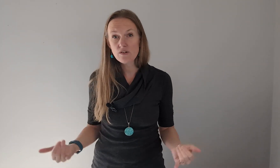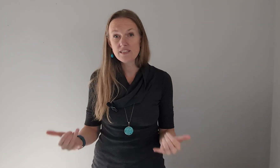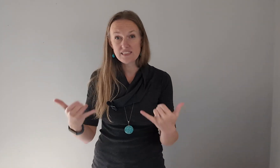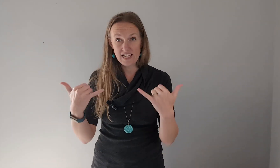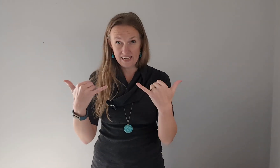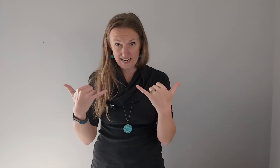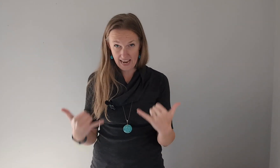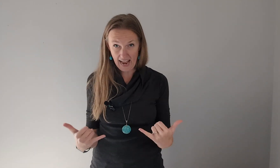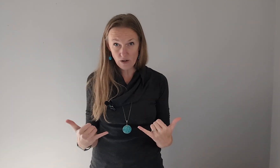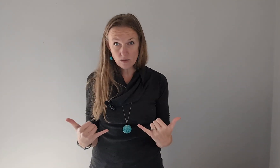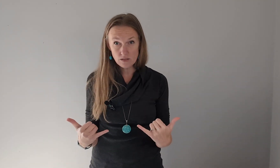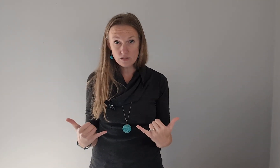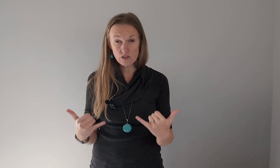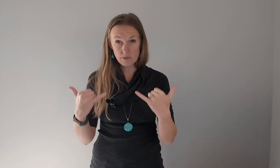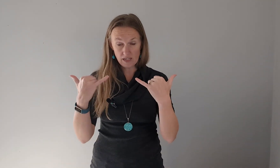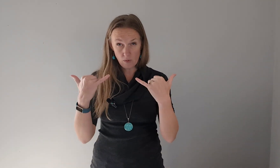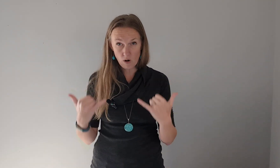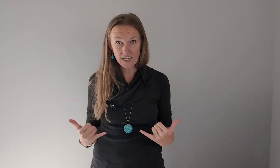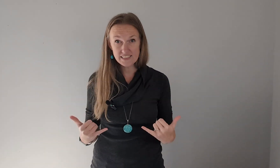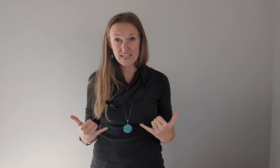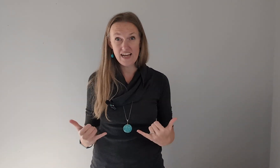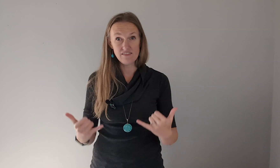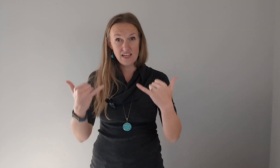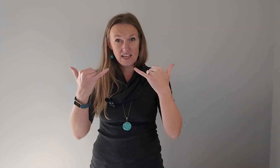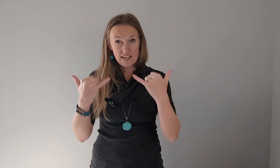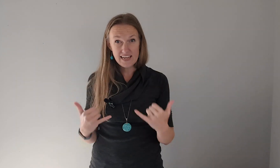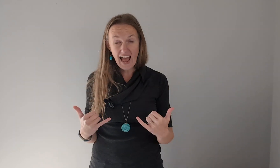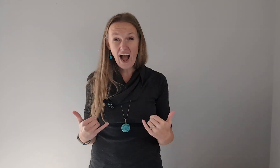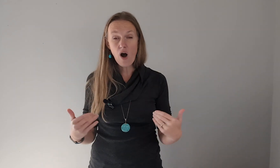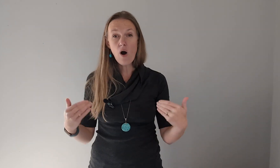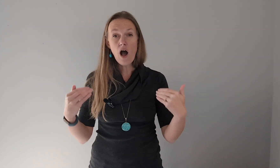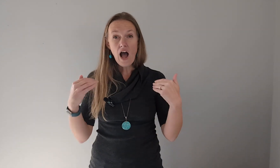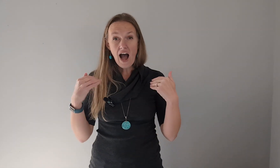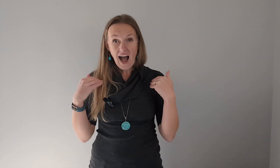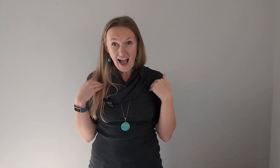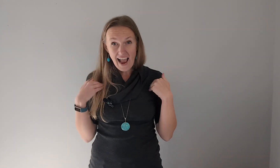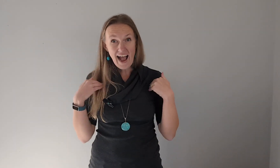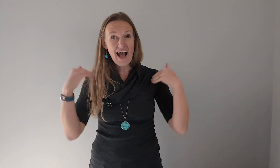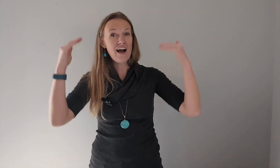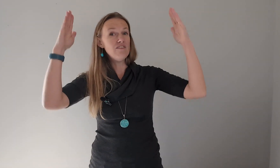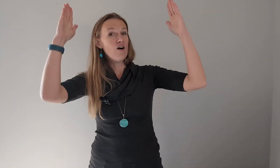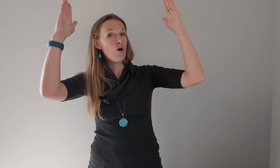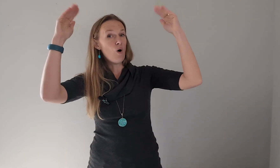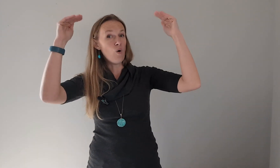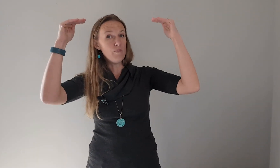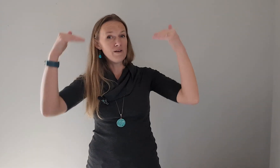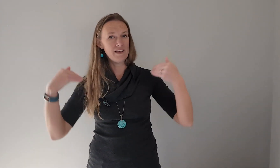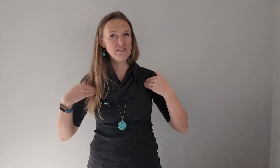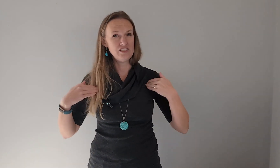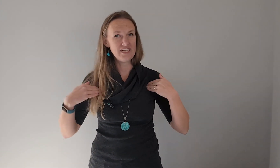can say now. So you're bringing Y's down. Now I have hope. Okay, so you're